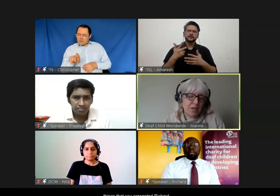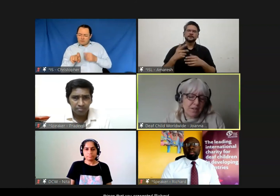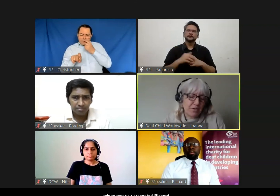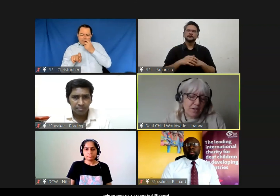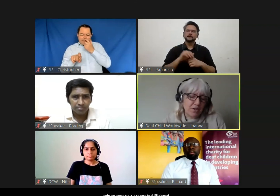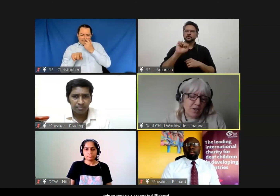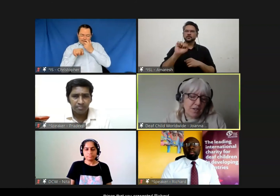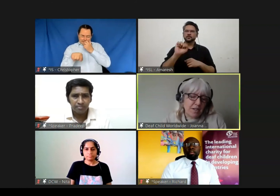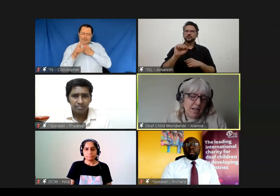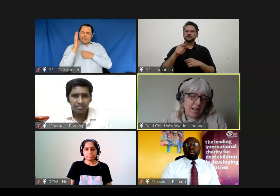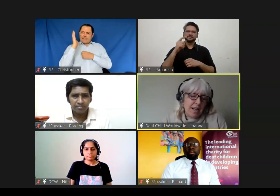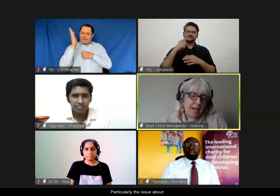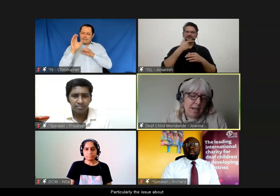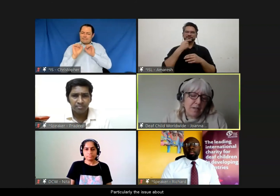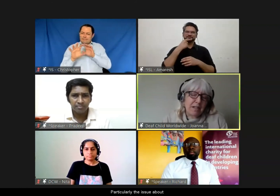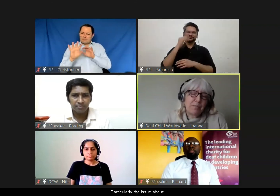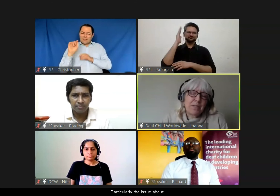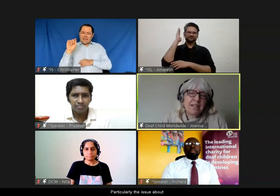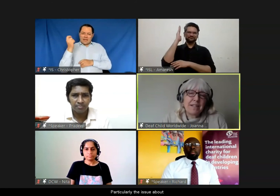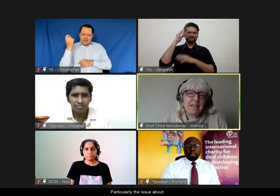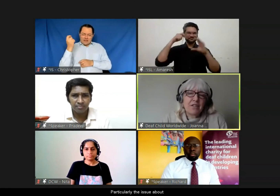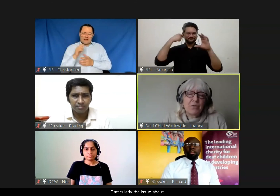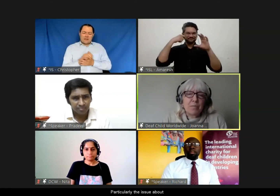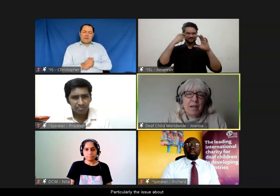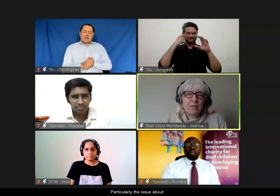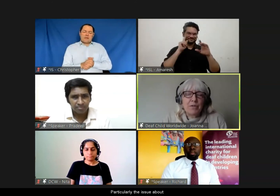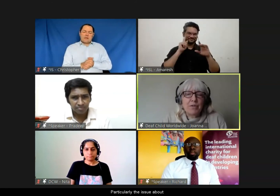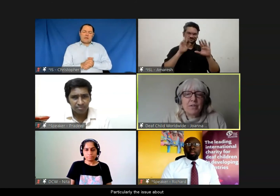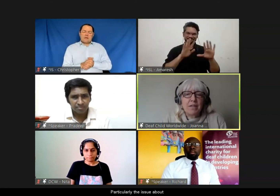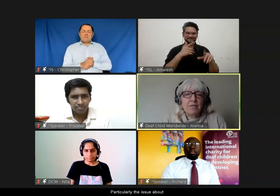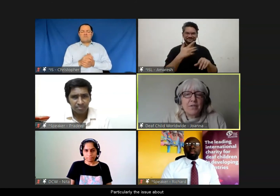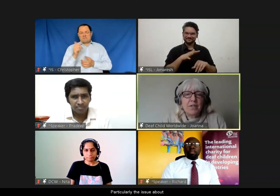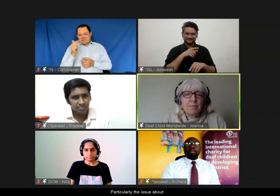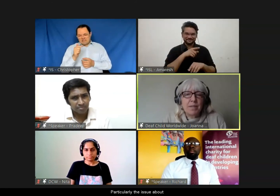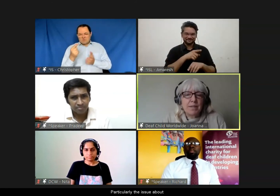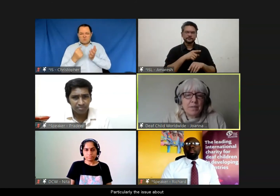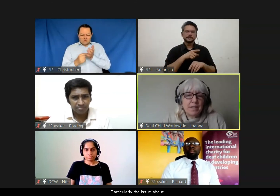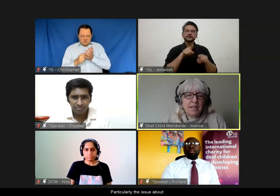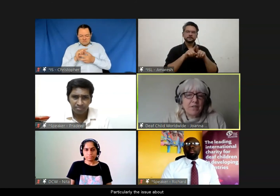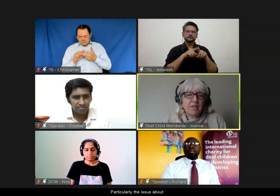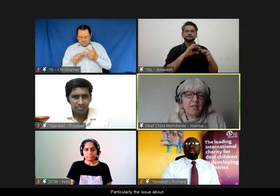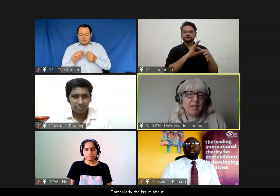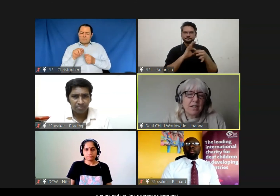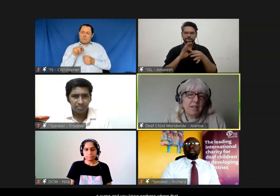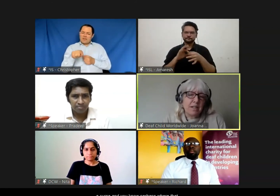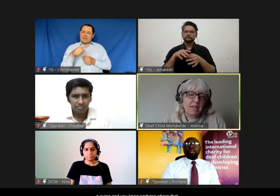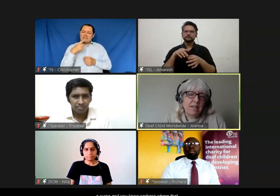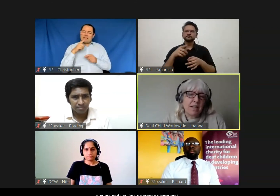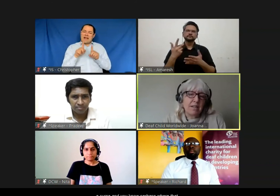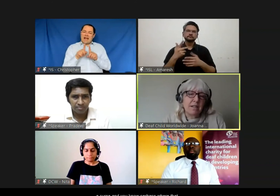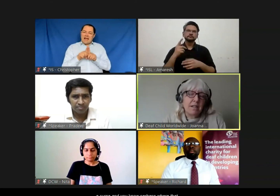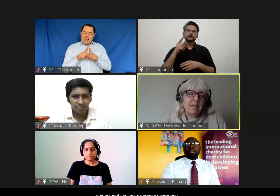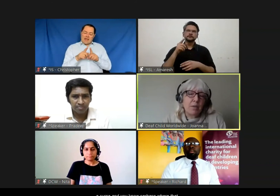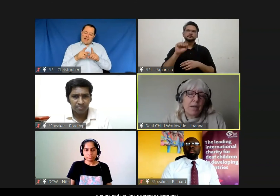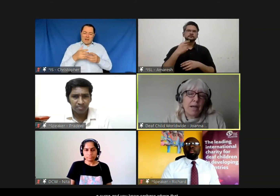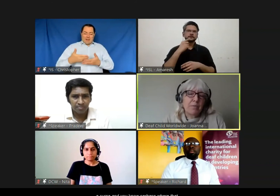you presented, Richard, and particularly the issue about deafness being perceived as a curse,